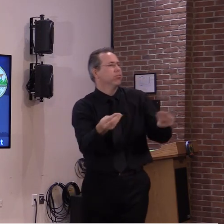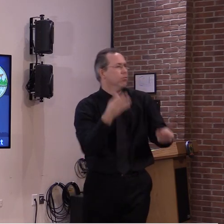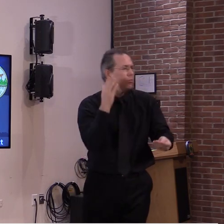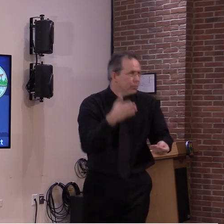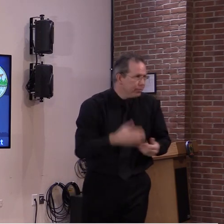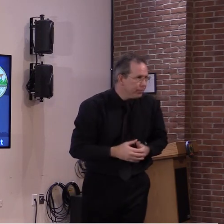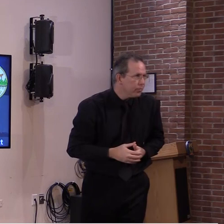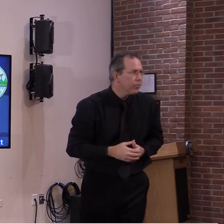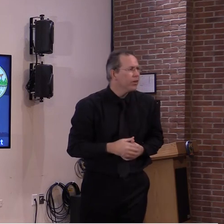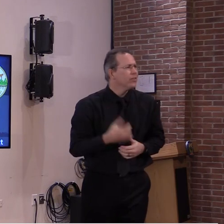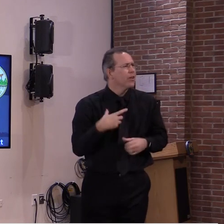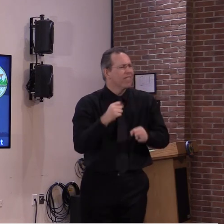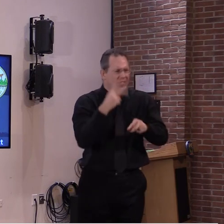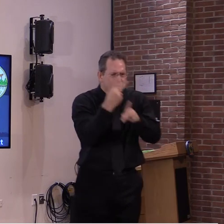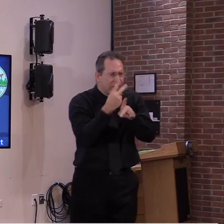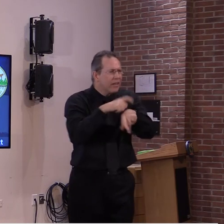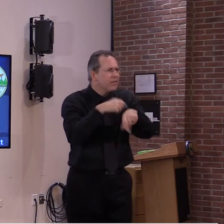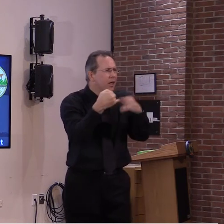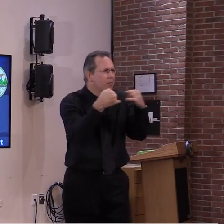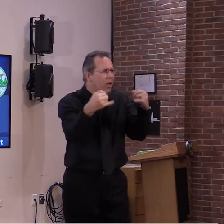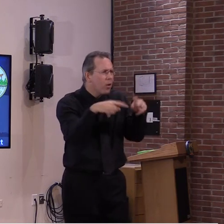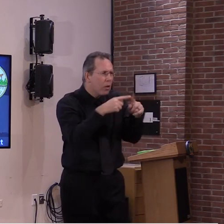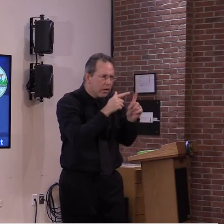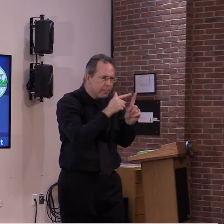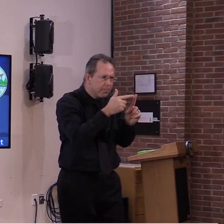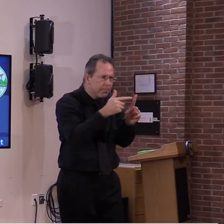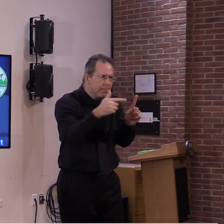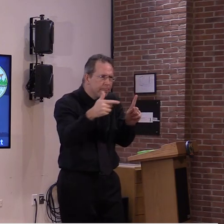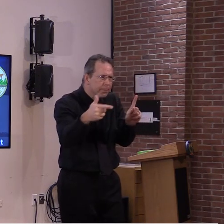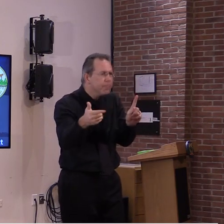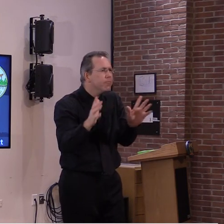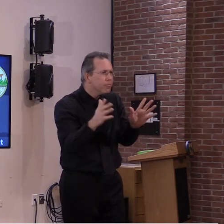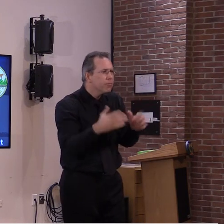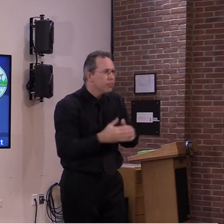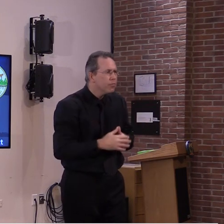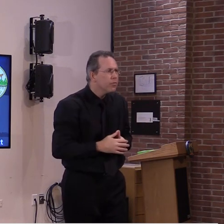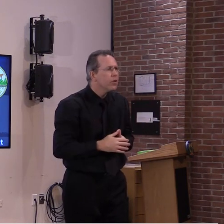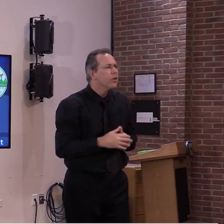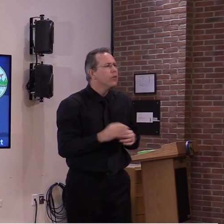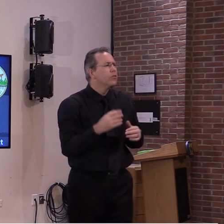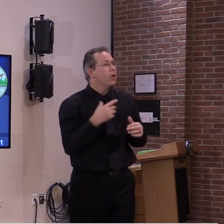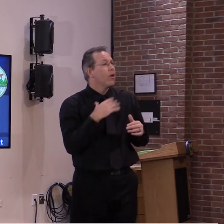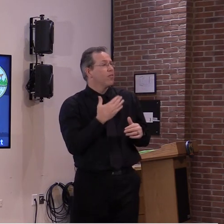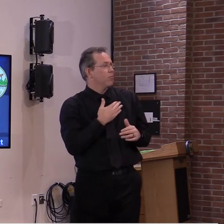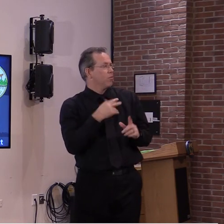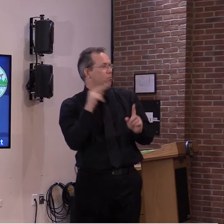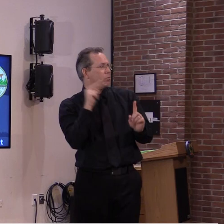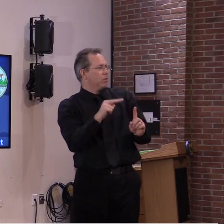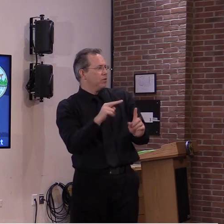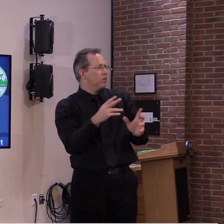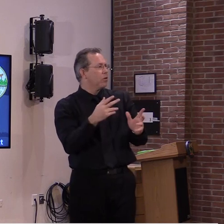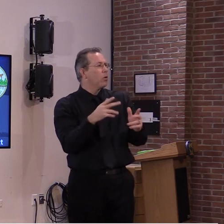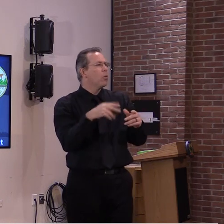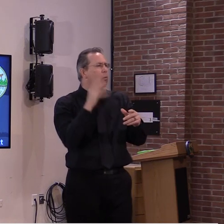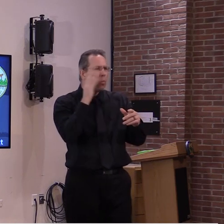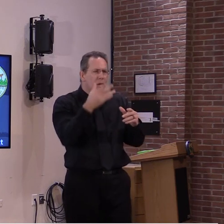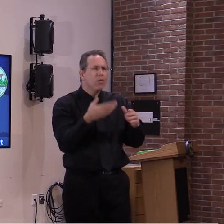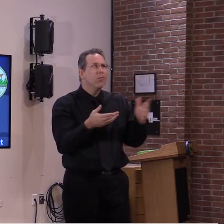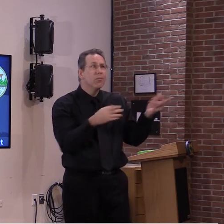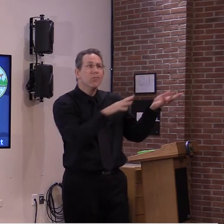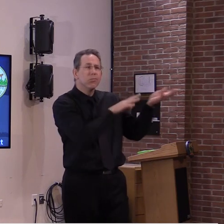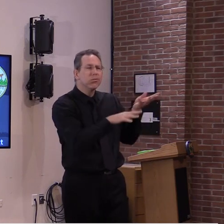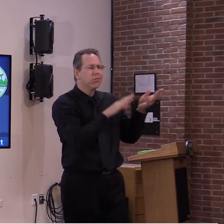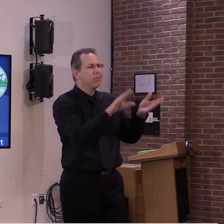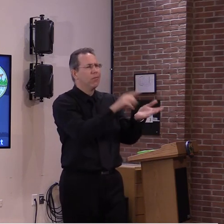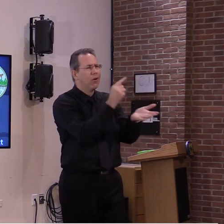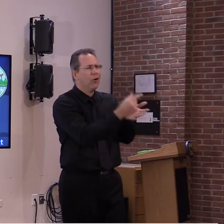point, but from our standpoint, we will ramp up our efforts to distribute the vaccines as quick